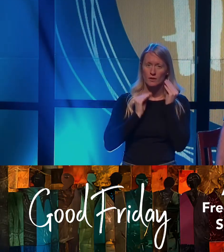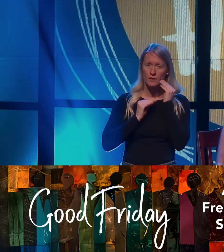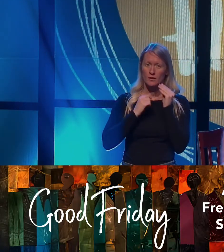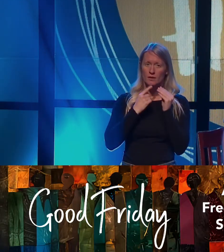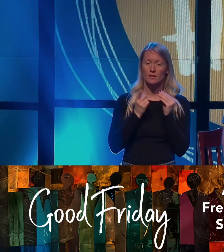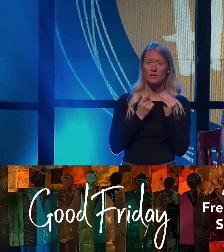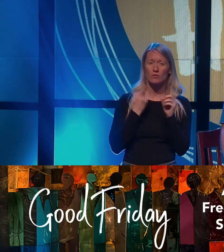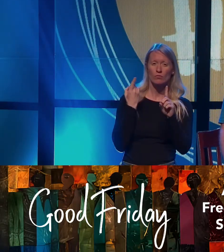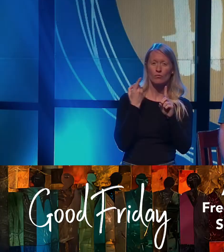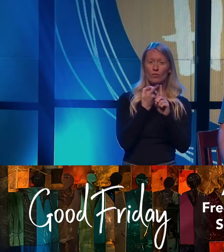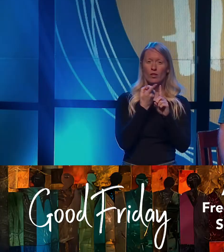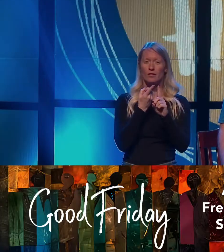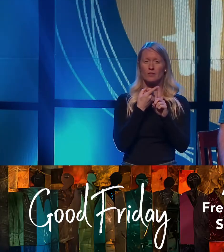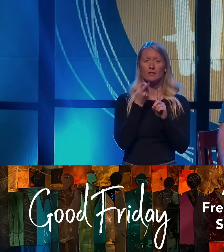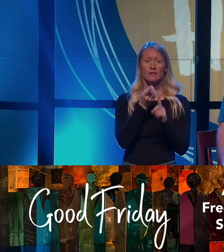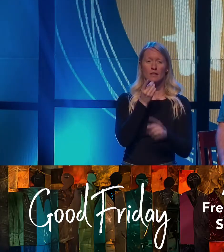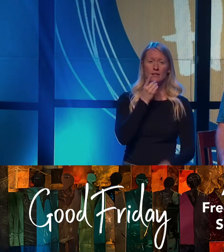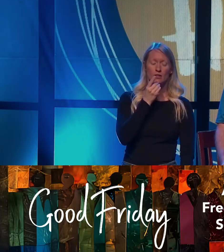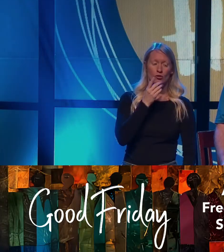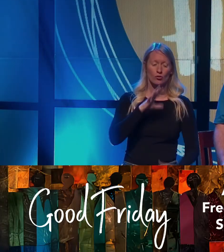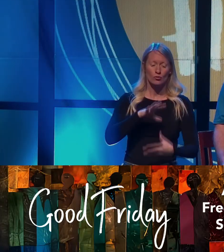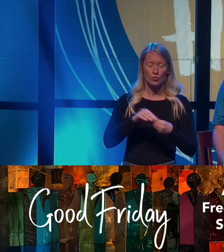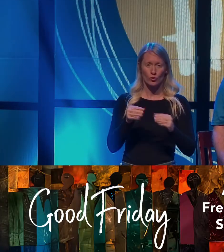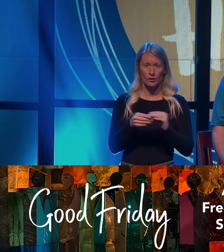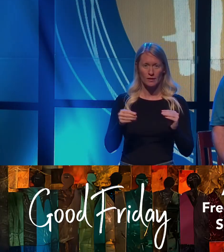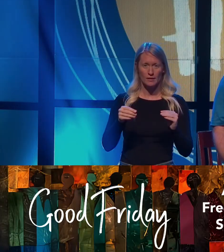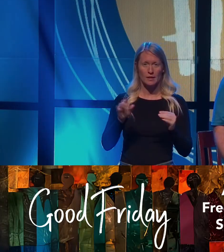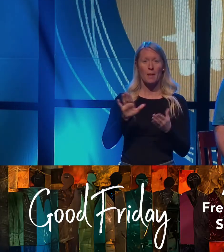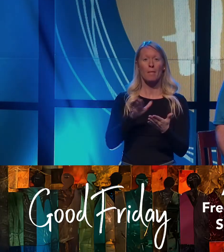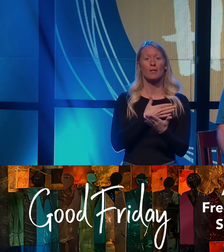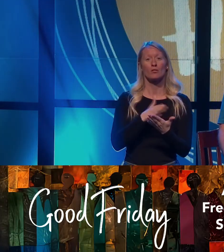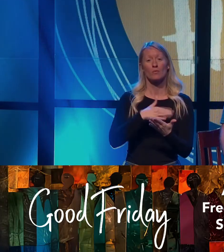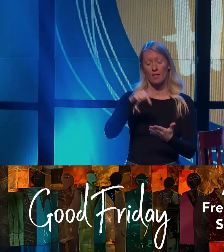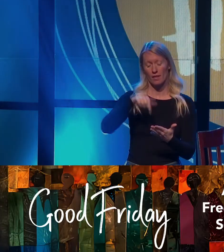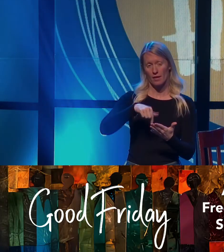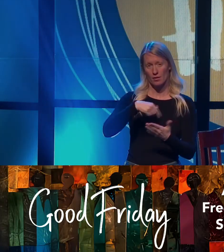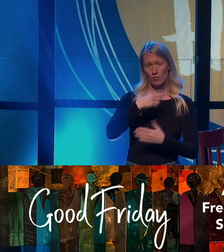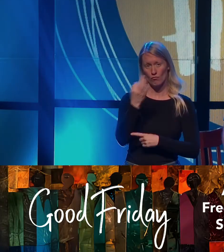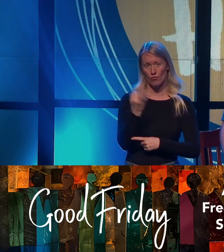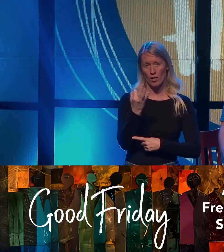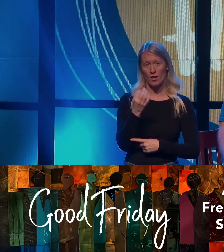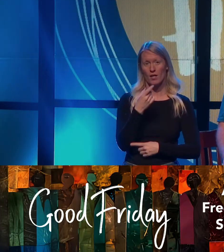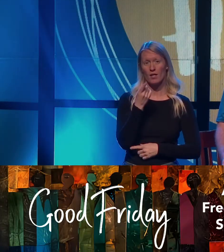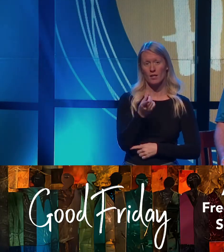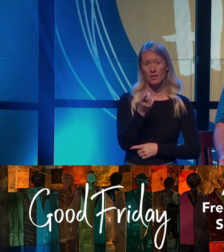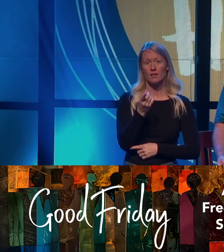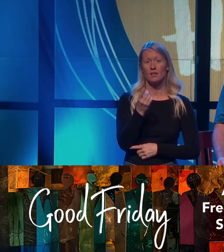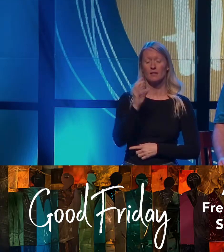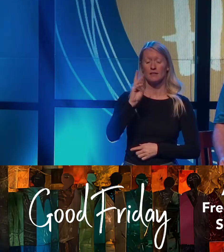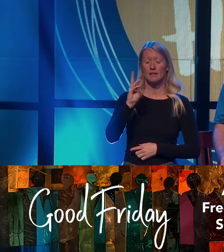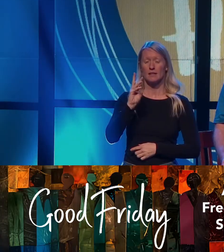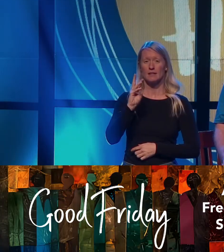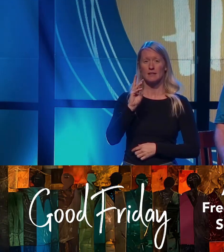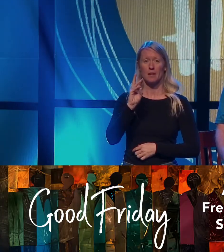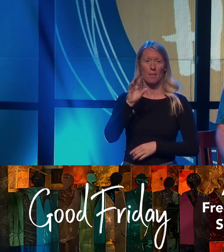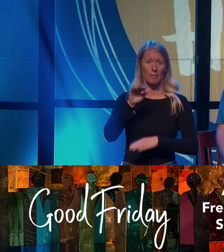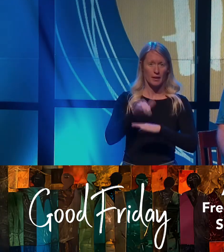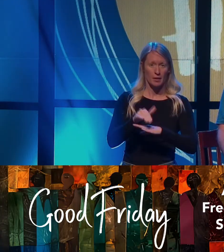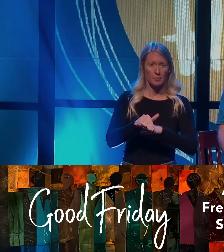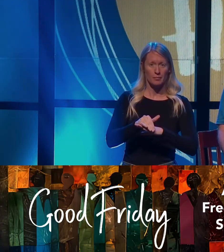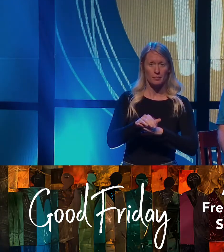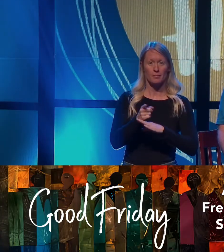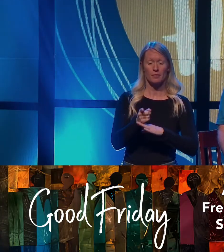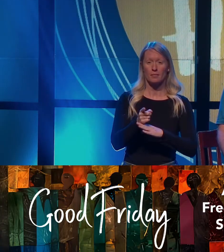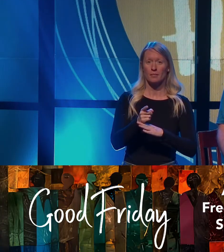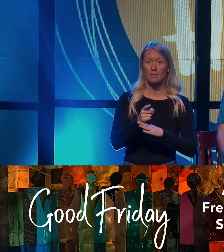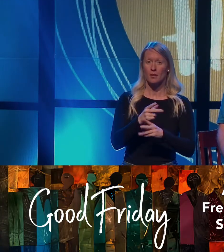dinner, stories, and music. And it will be this Friday at 6 p.m. And childcare is available for your